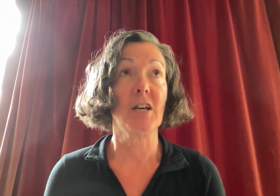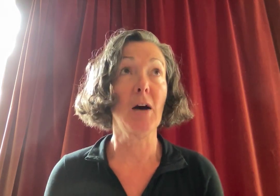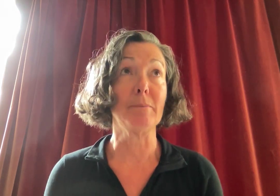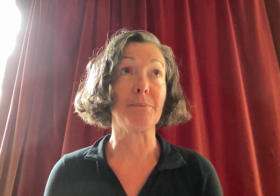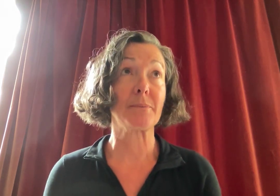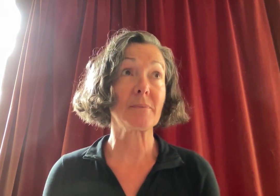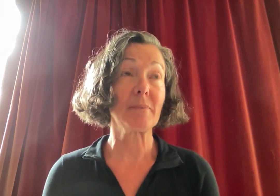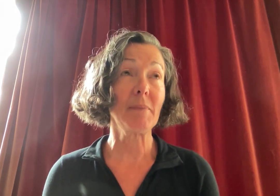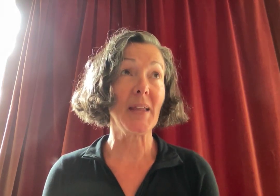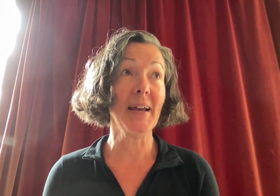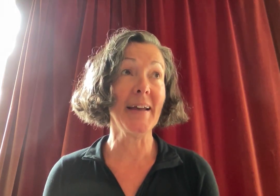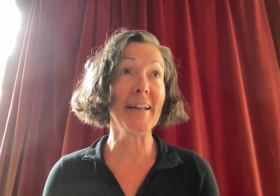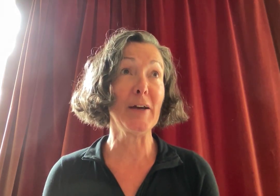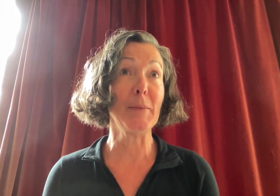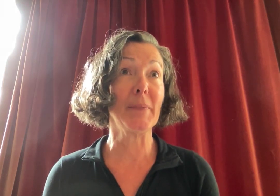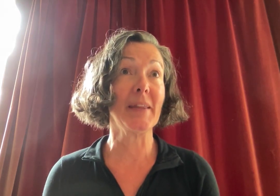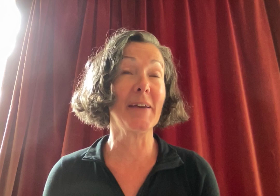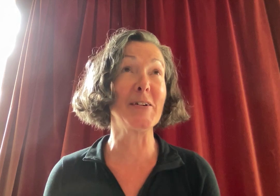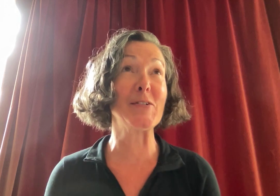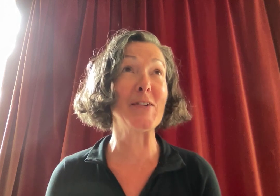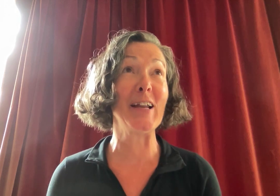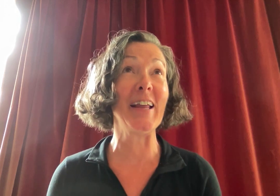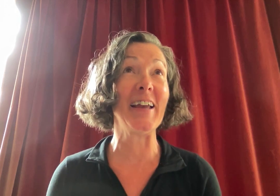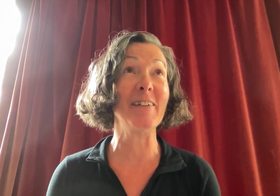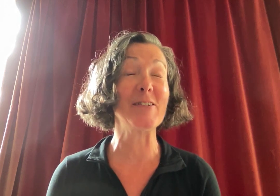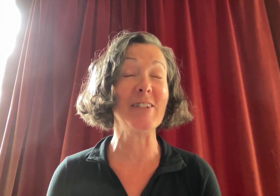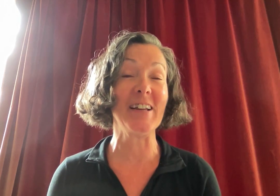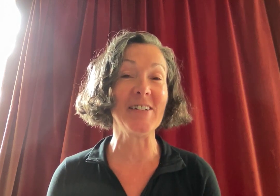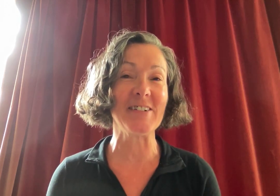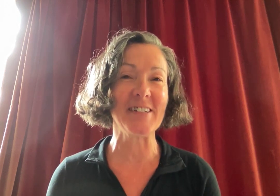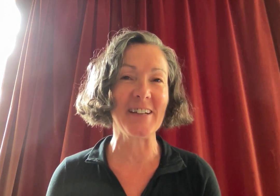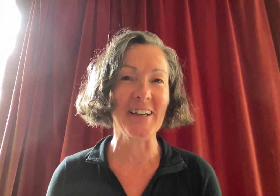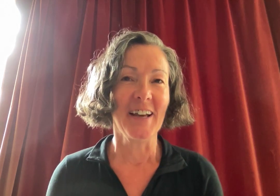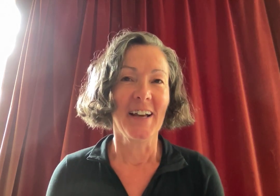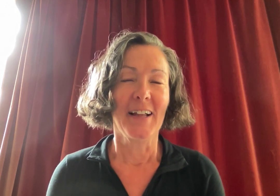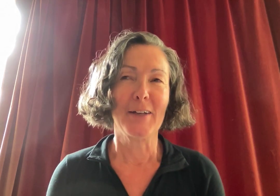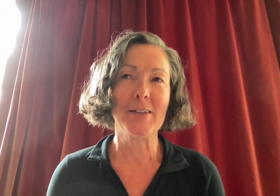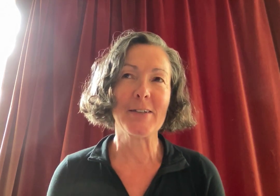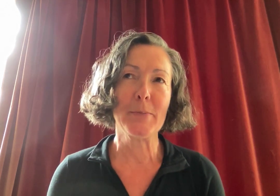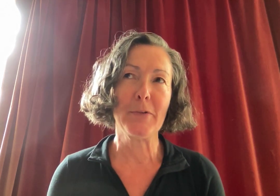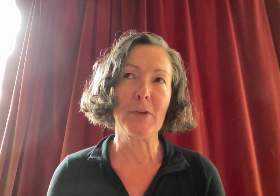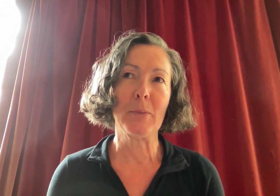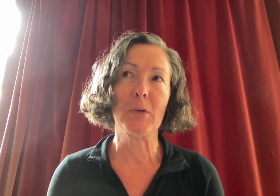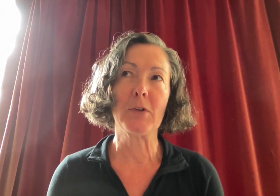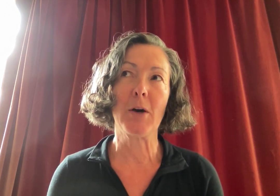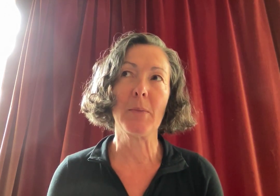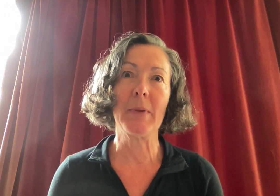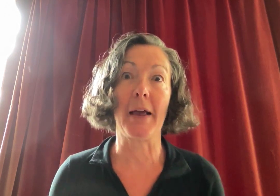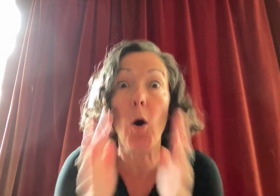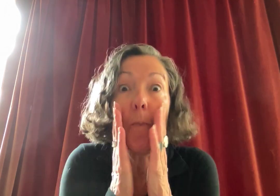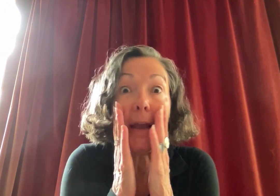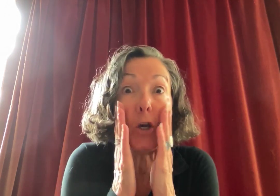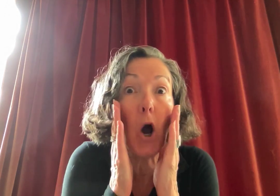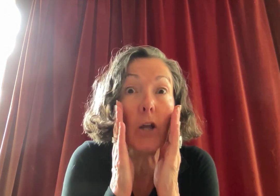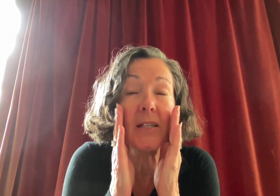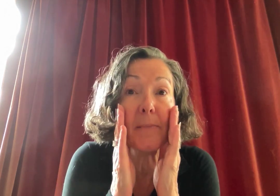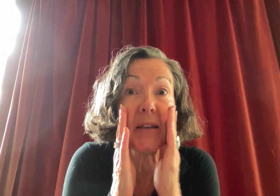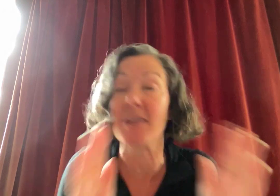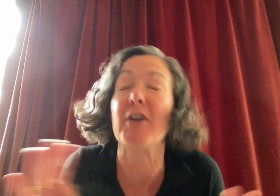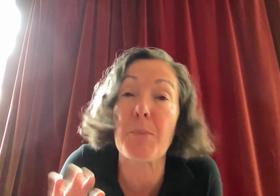come. And it was really interesting. Like, some of them would come and be like, oh my God, it's amazing. That's right, I pretend